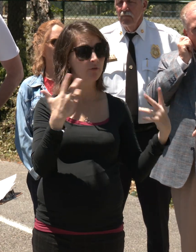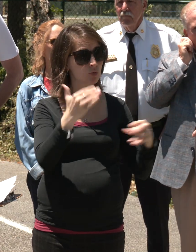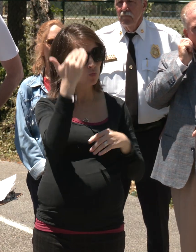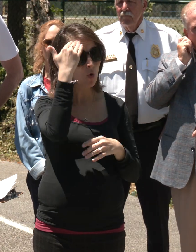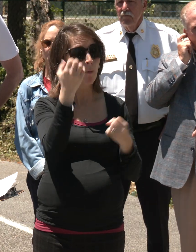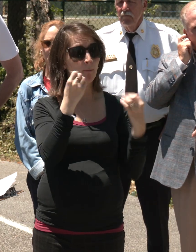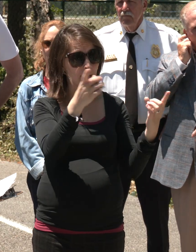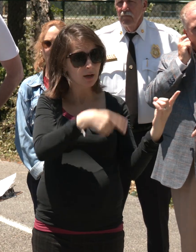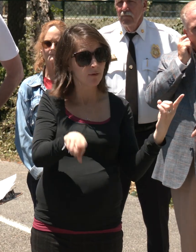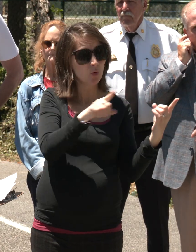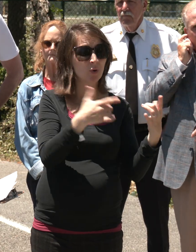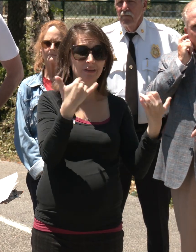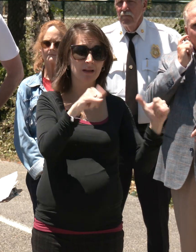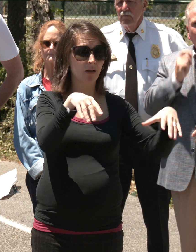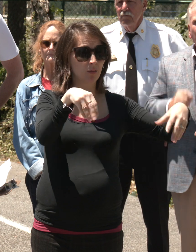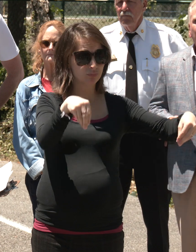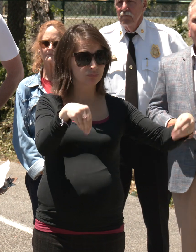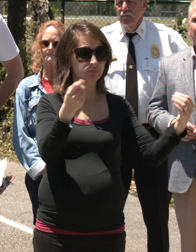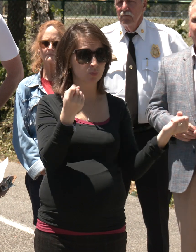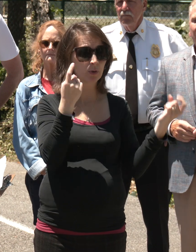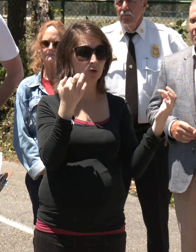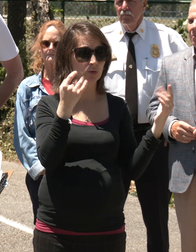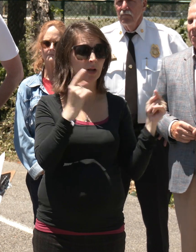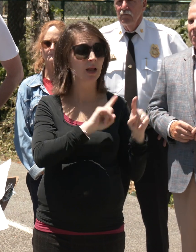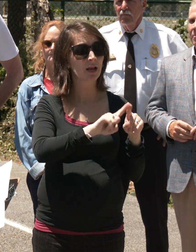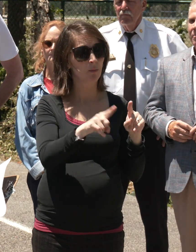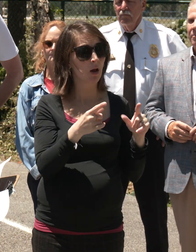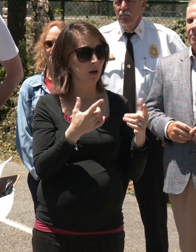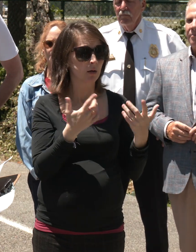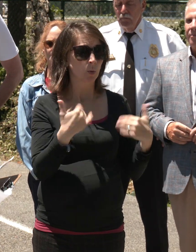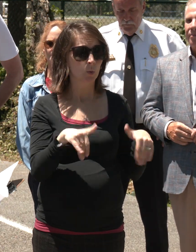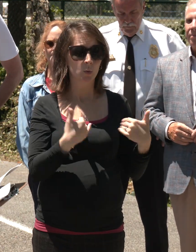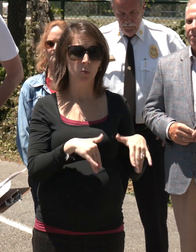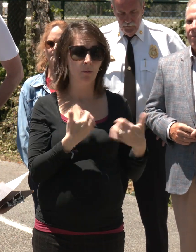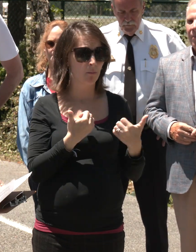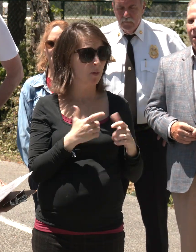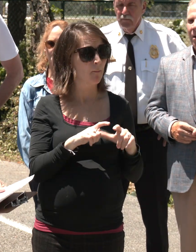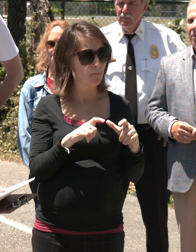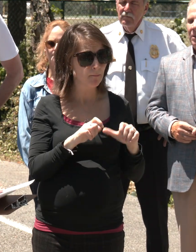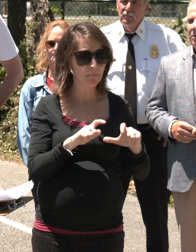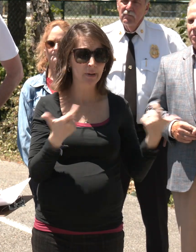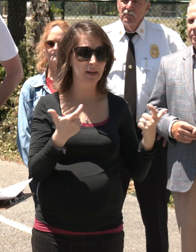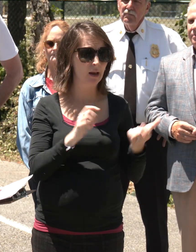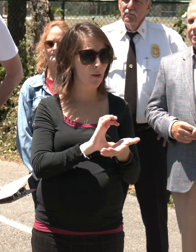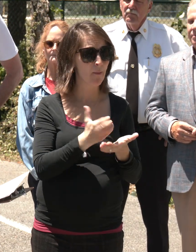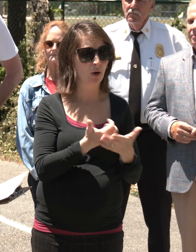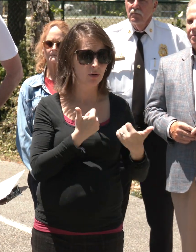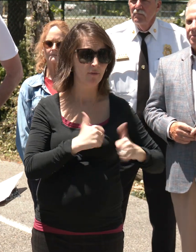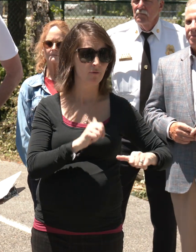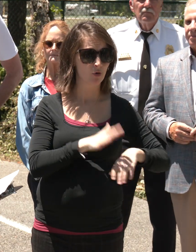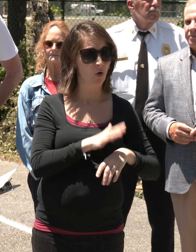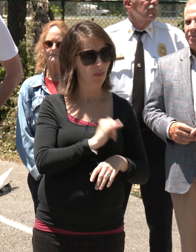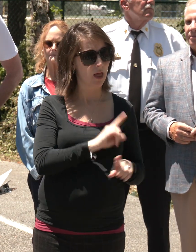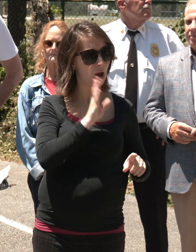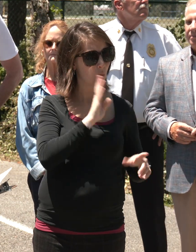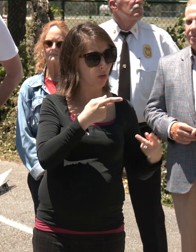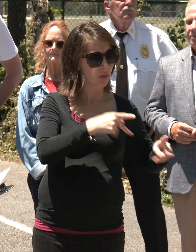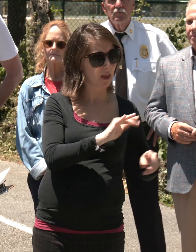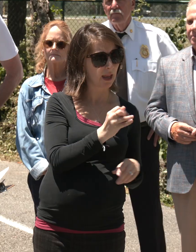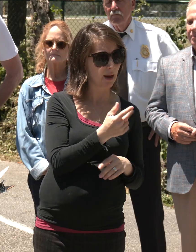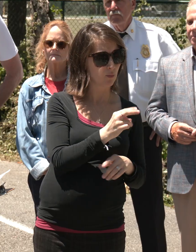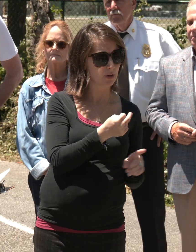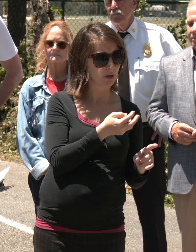are still without power, but it has taken a huge effort on their part, and I'll let them speak to that, but it has truly